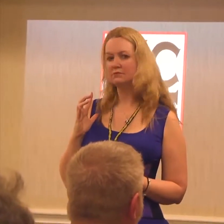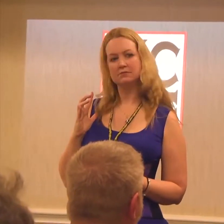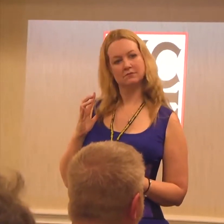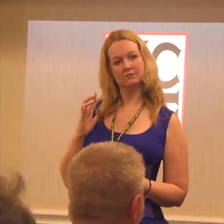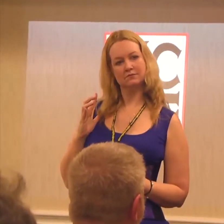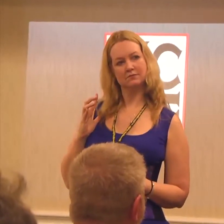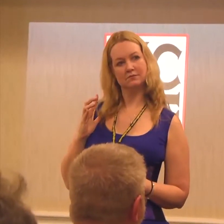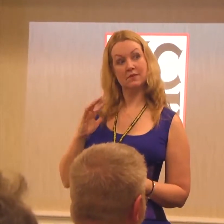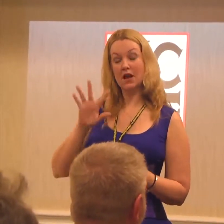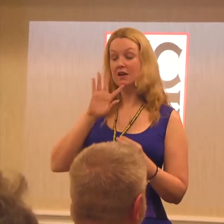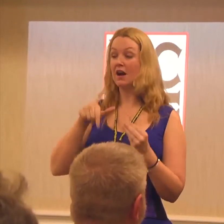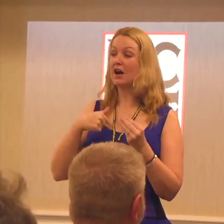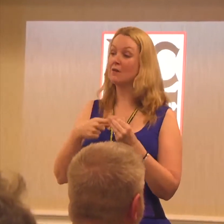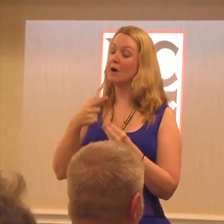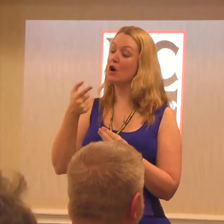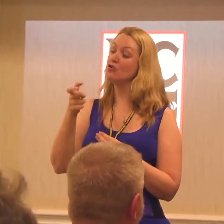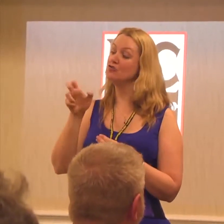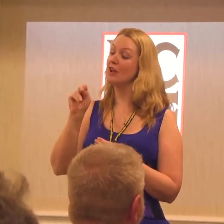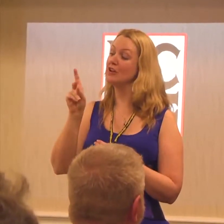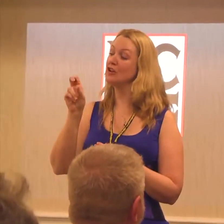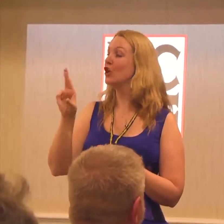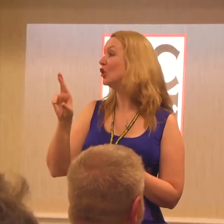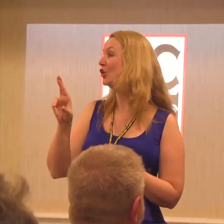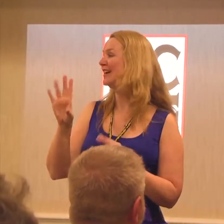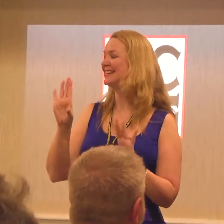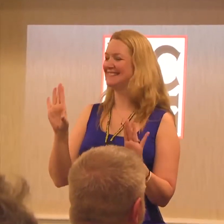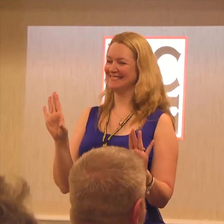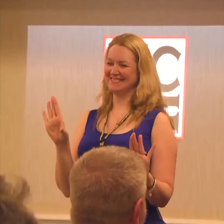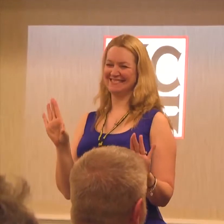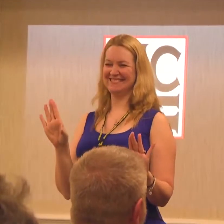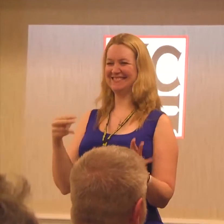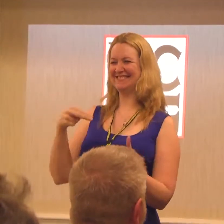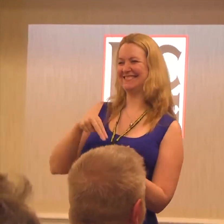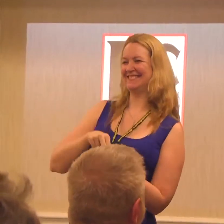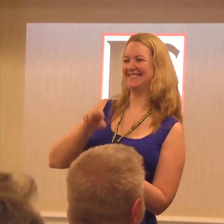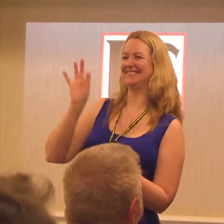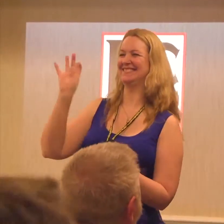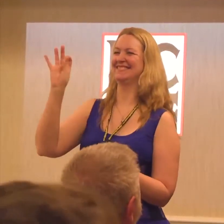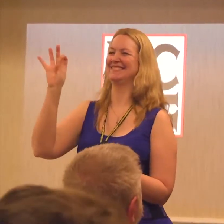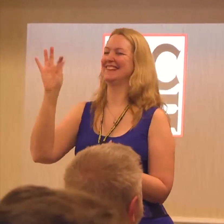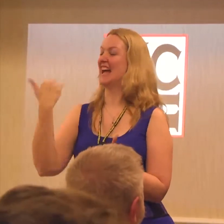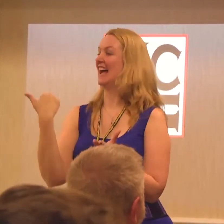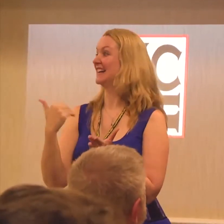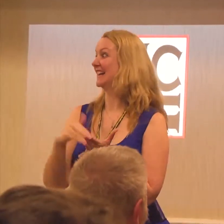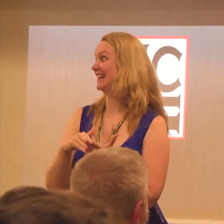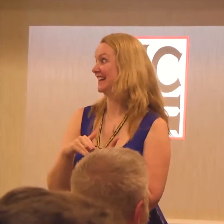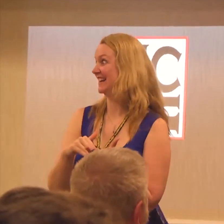While talking about gender, let me step off on that soapbox I mentioned before